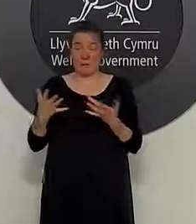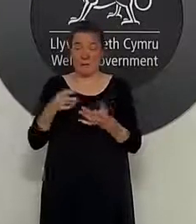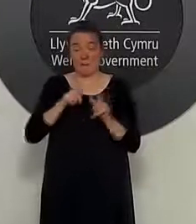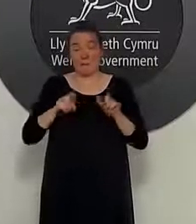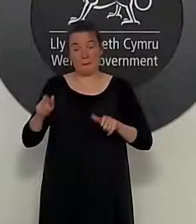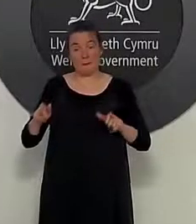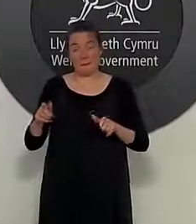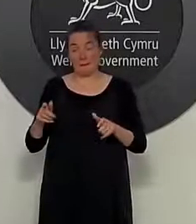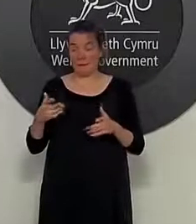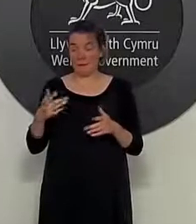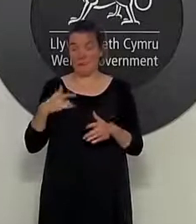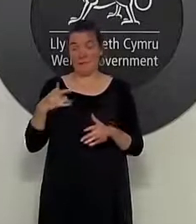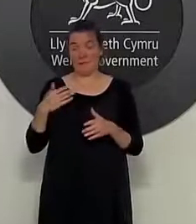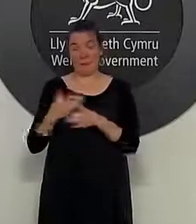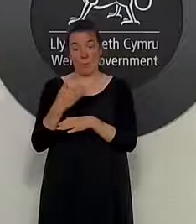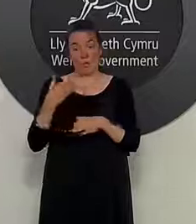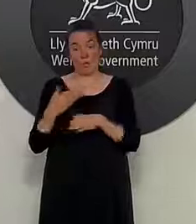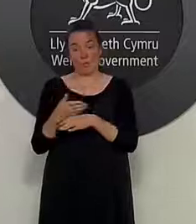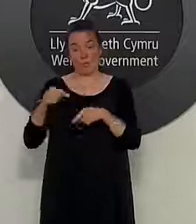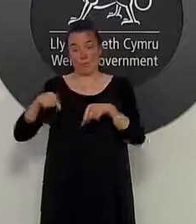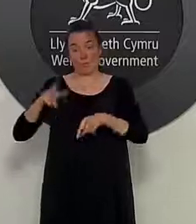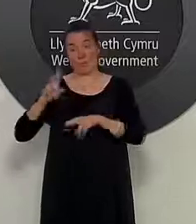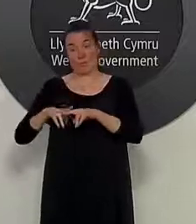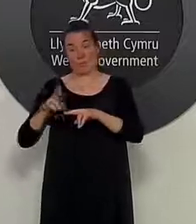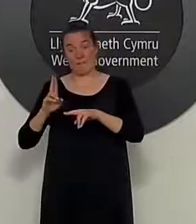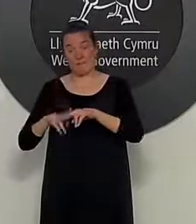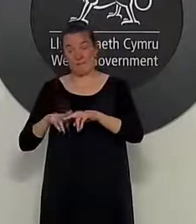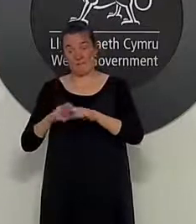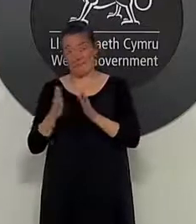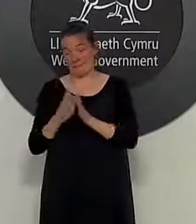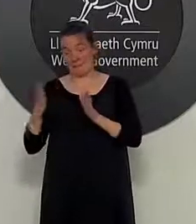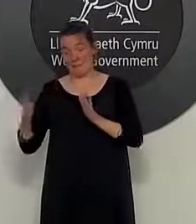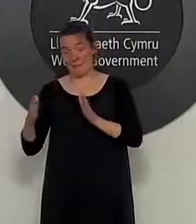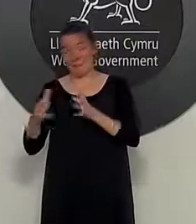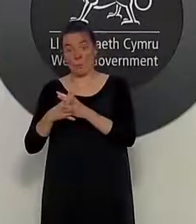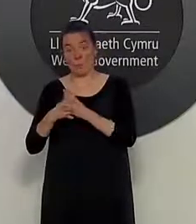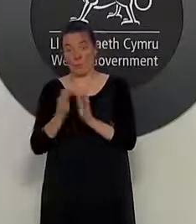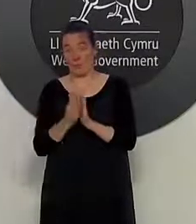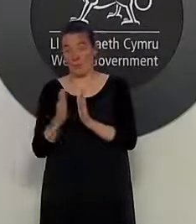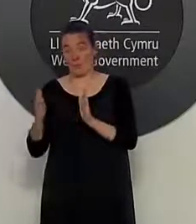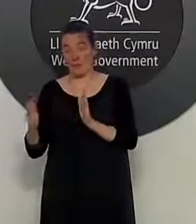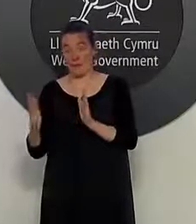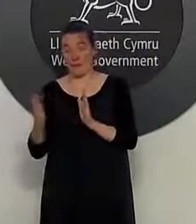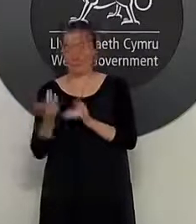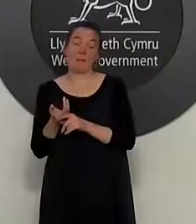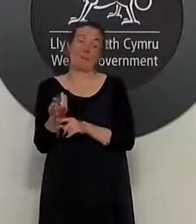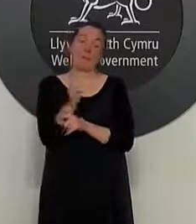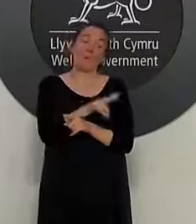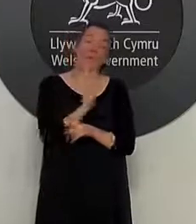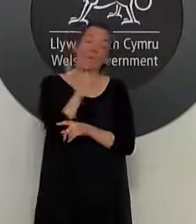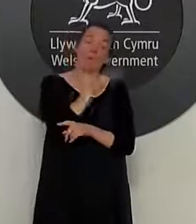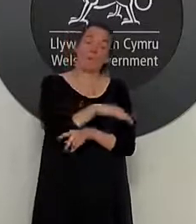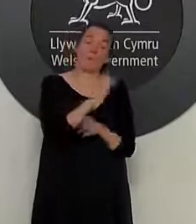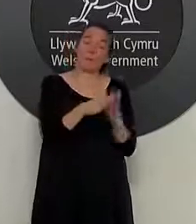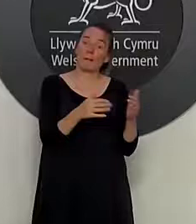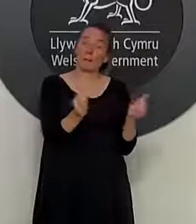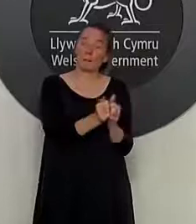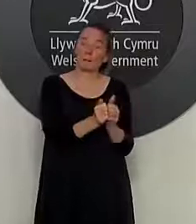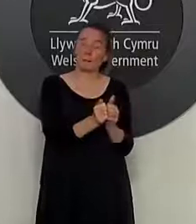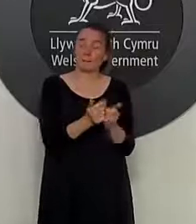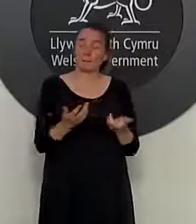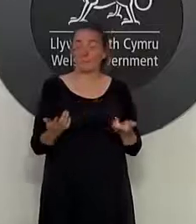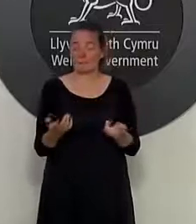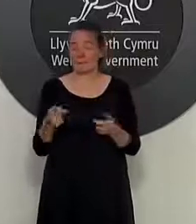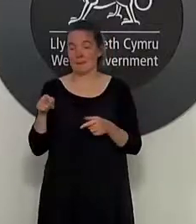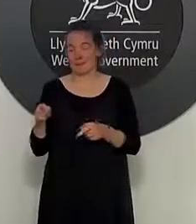live elsewhere at the weekend. In that sense, the home that they have in Cardiff is an important part of that, the way that